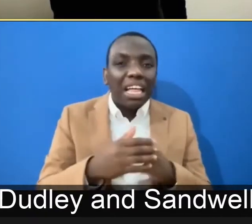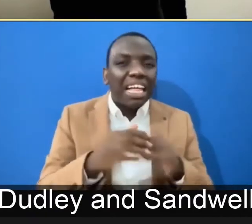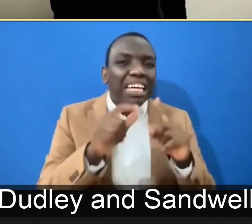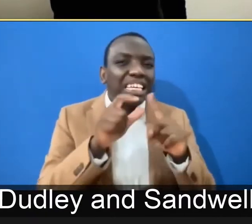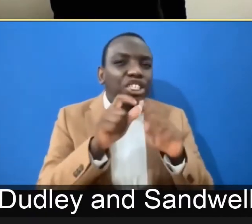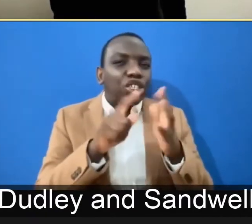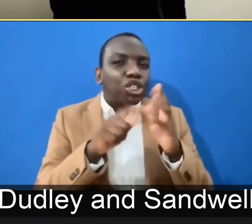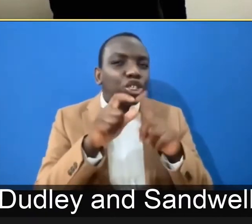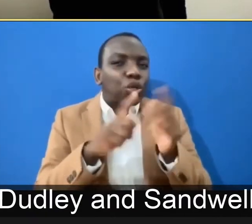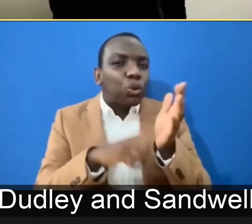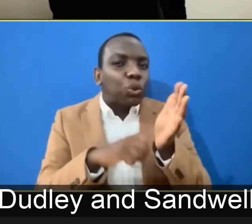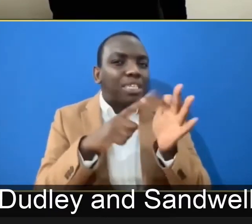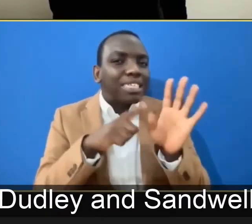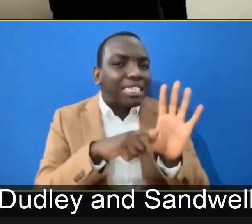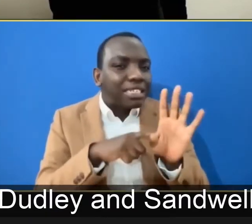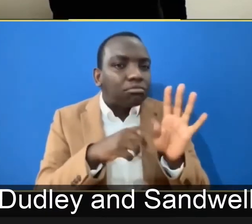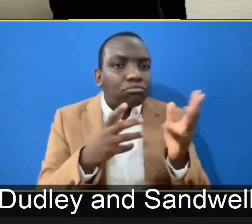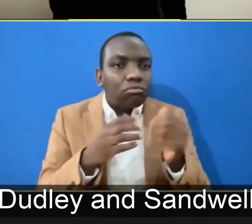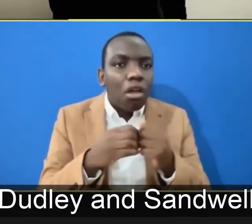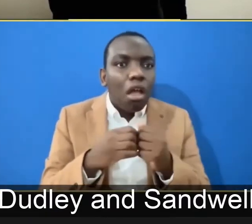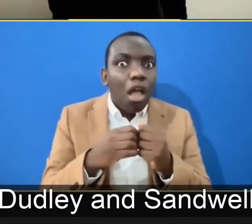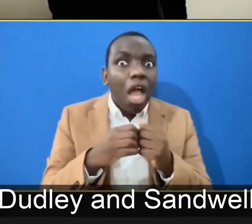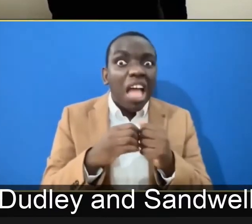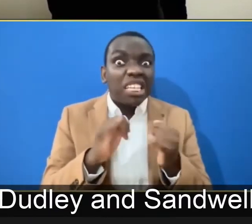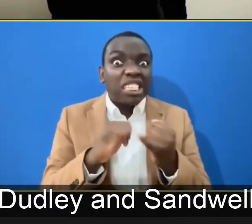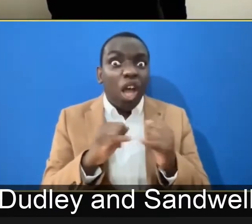Wolverhampton itself, Dudley,